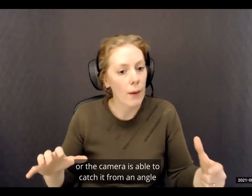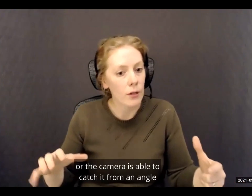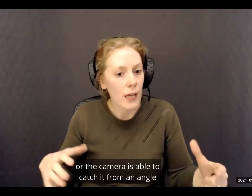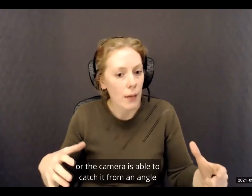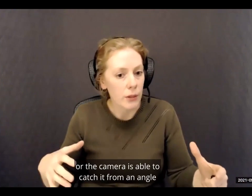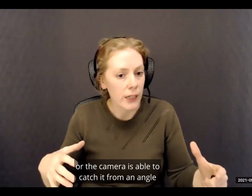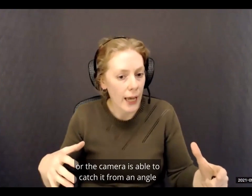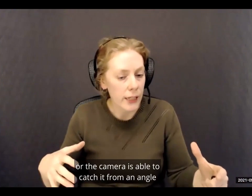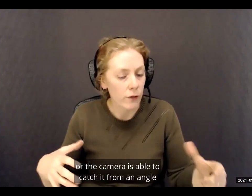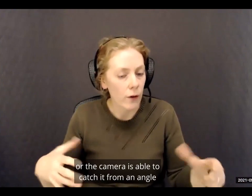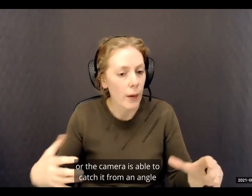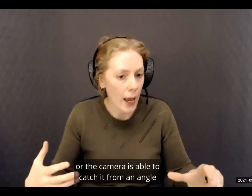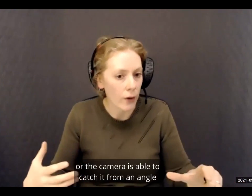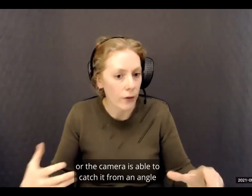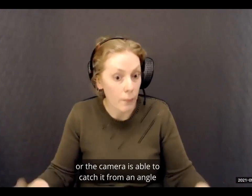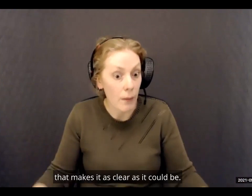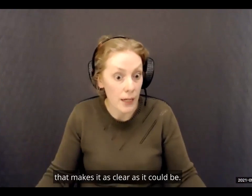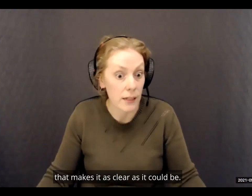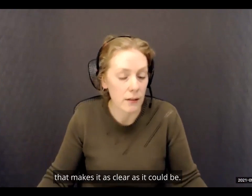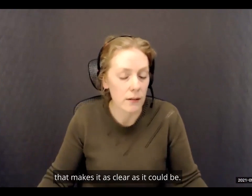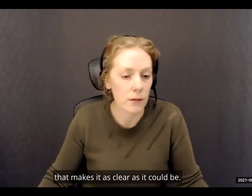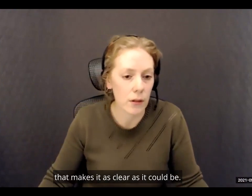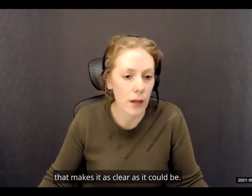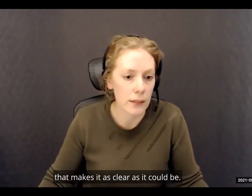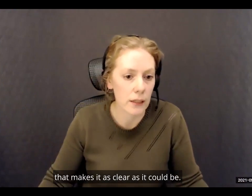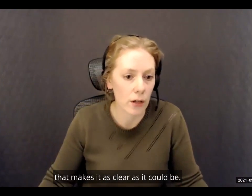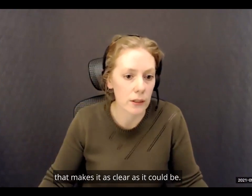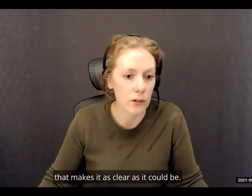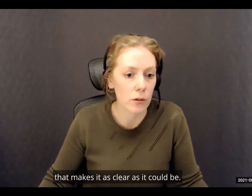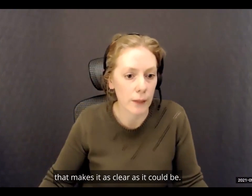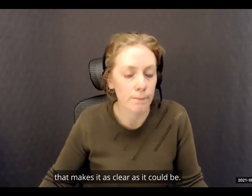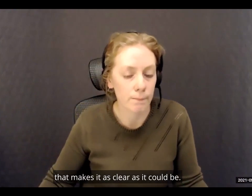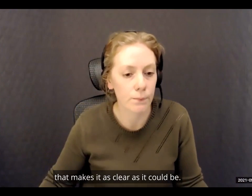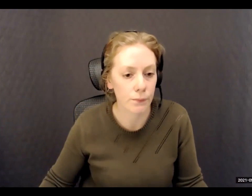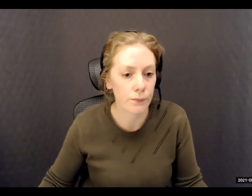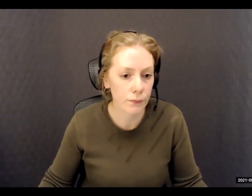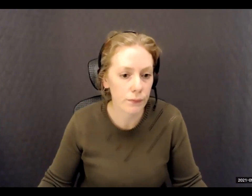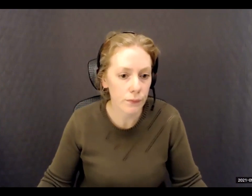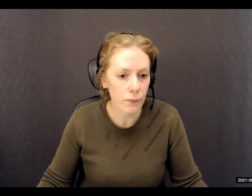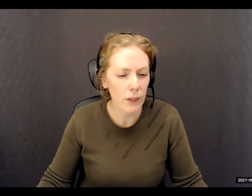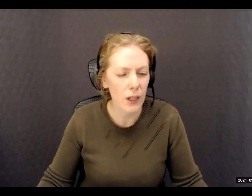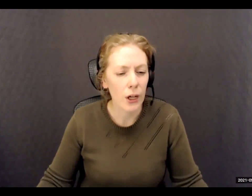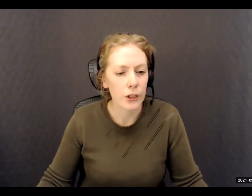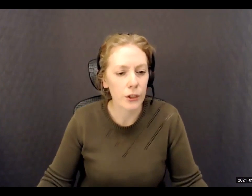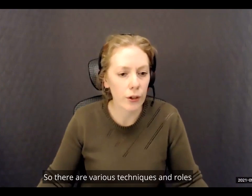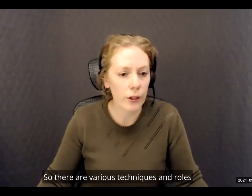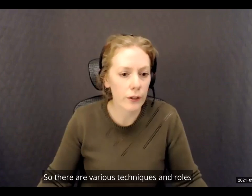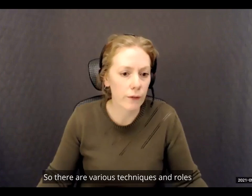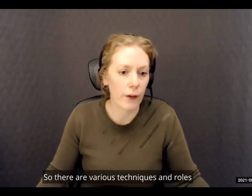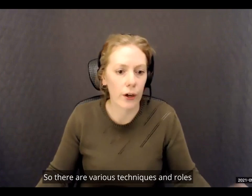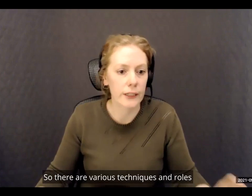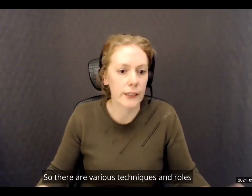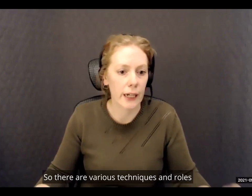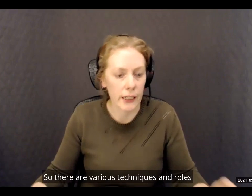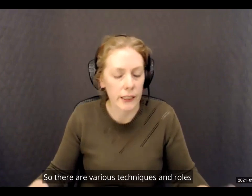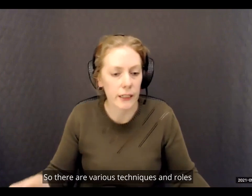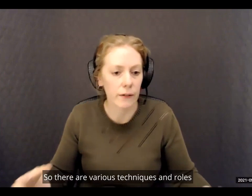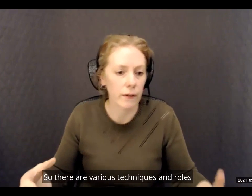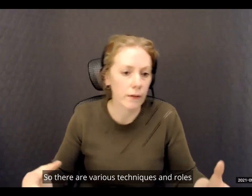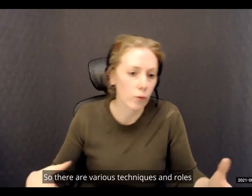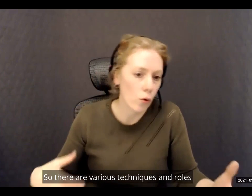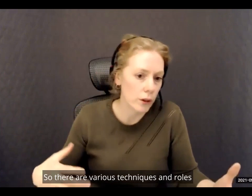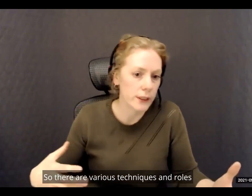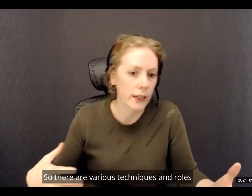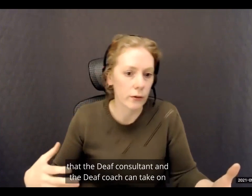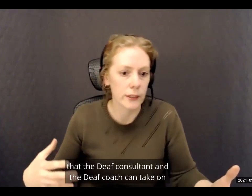or the camera is able to catch it from an angle that makes it as clear as it could be. So there are various techniques